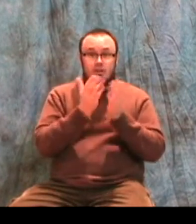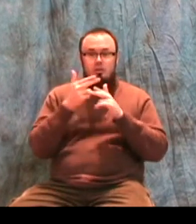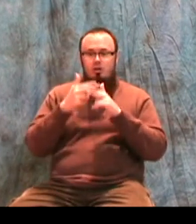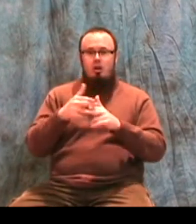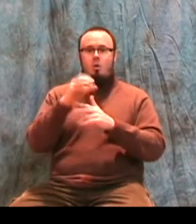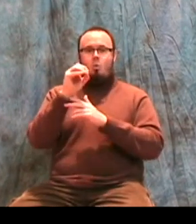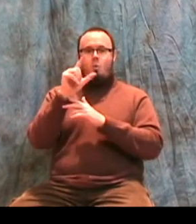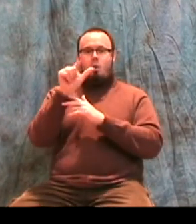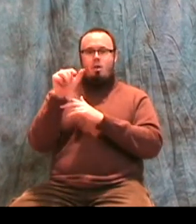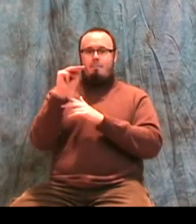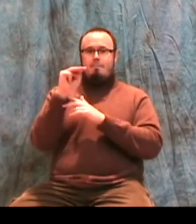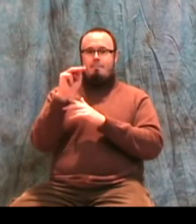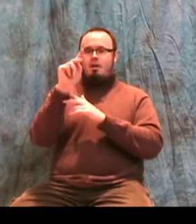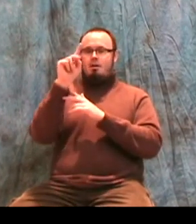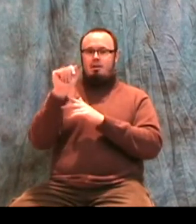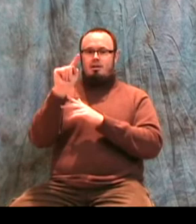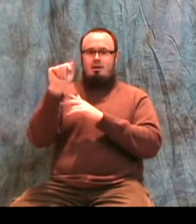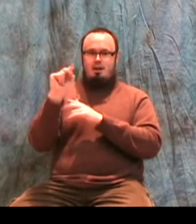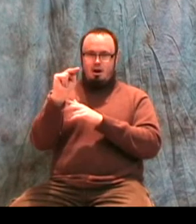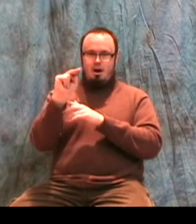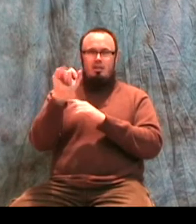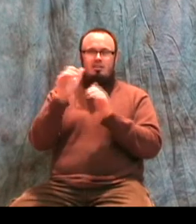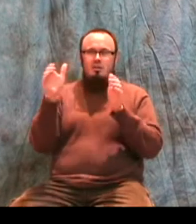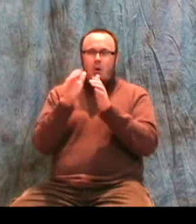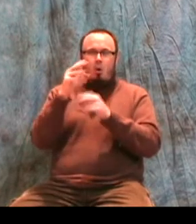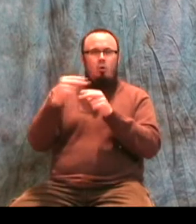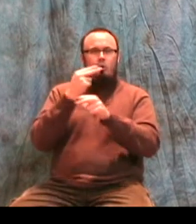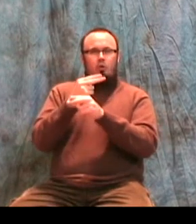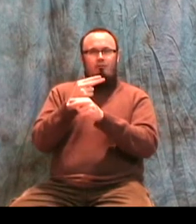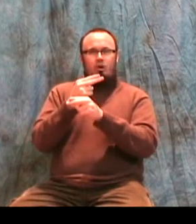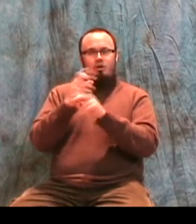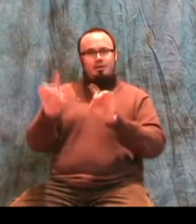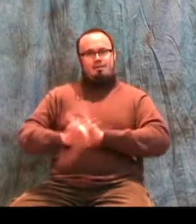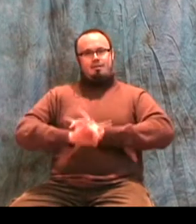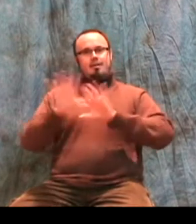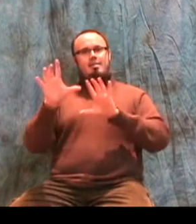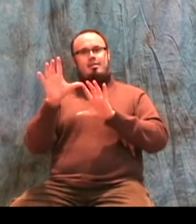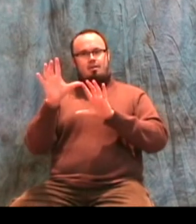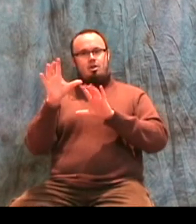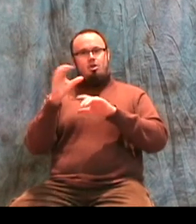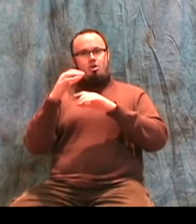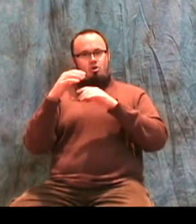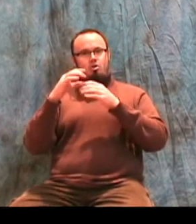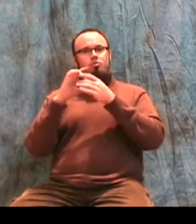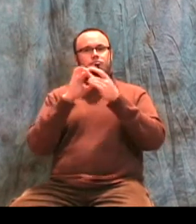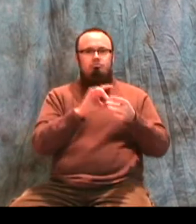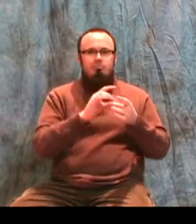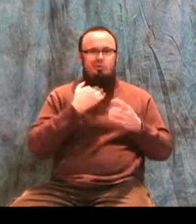katan, a small universe. This is a clear reference to the idea we are touching on.